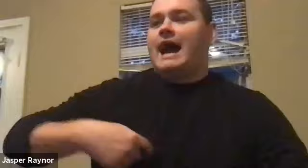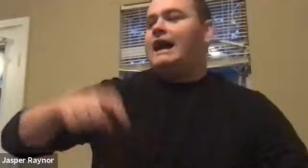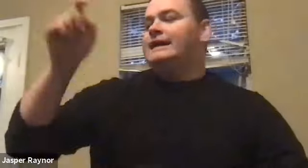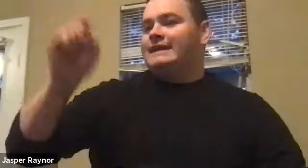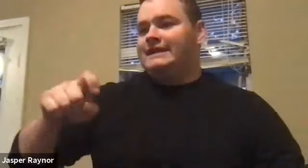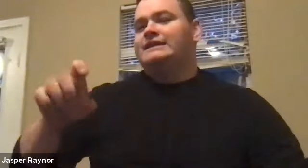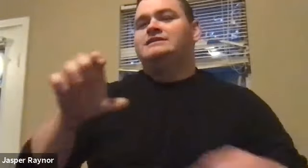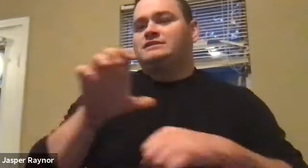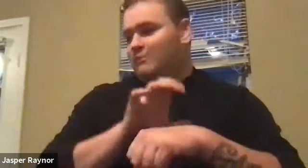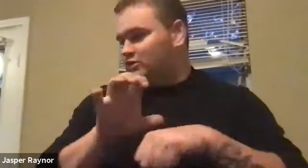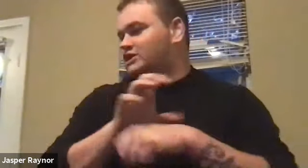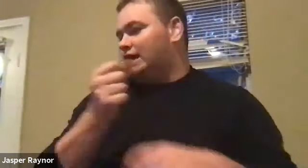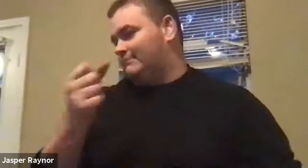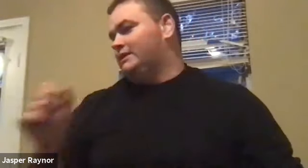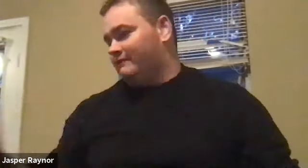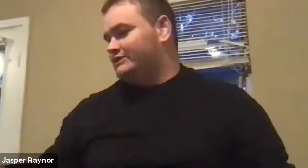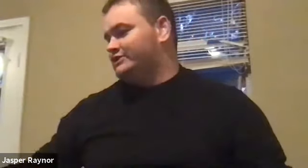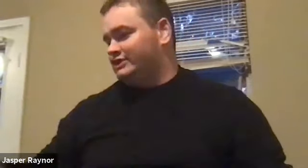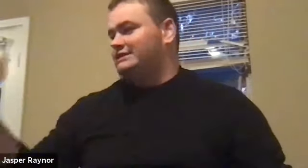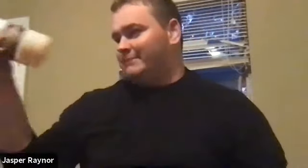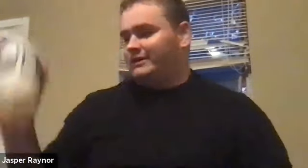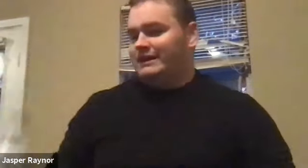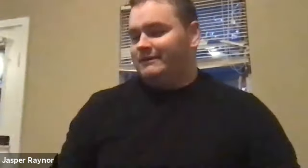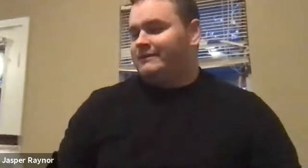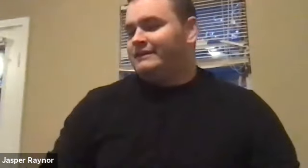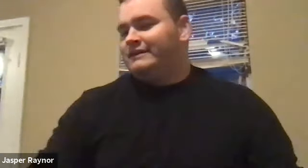I need some more chocolate milk for sure, because I'm all out.